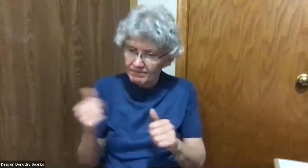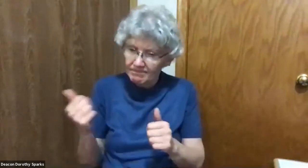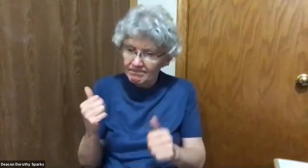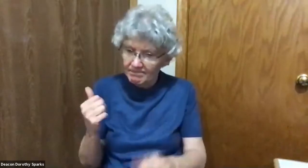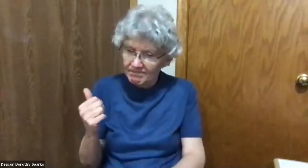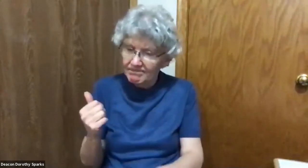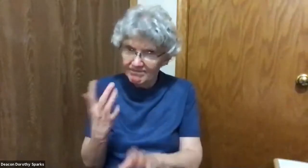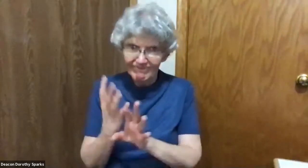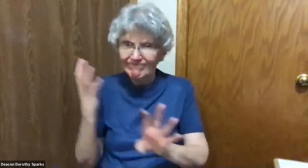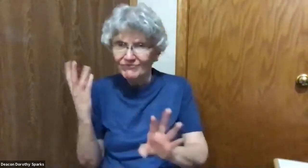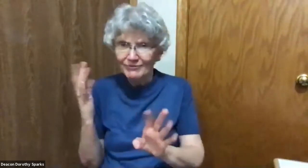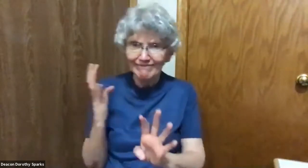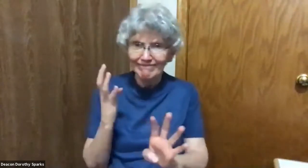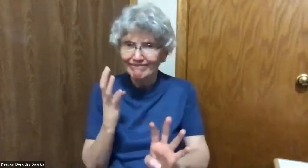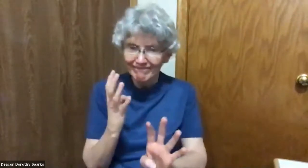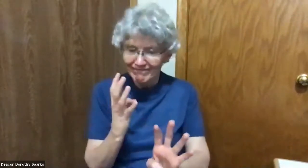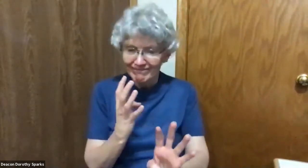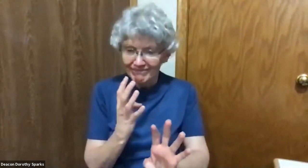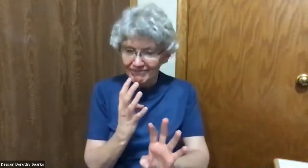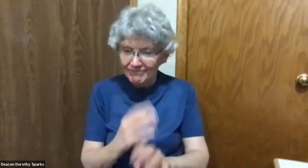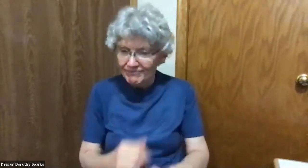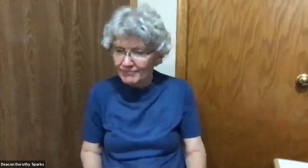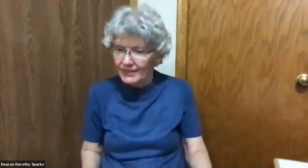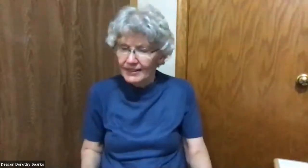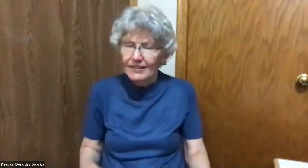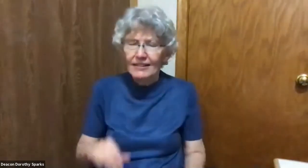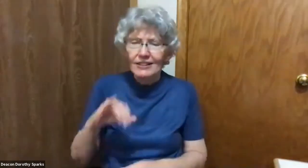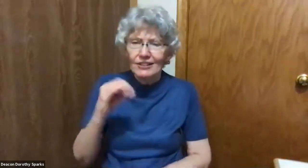Crowds of people came out to be baptized.